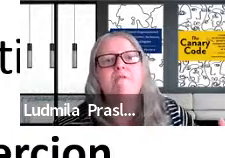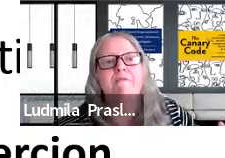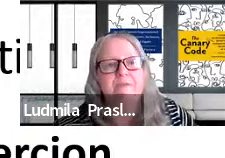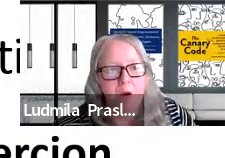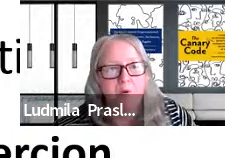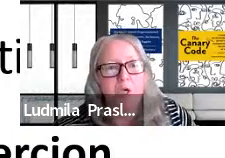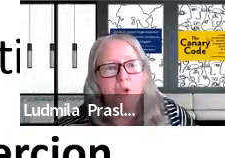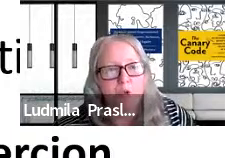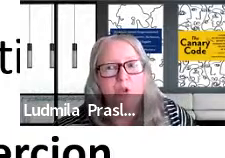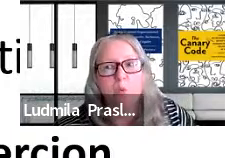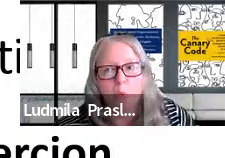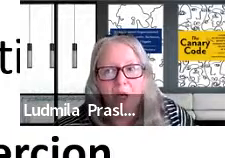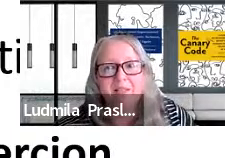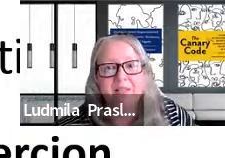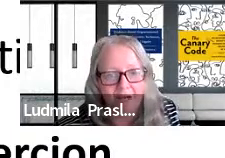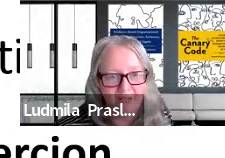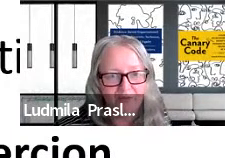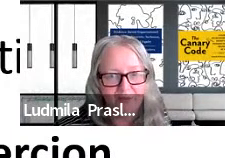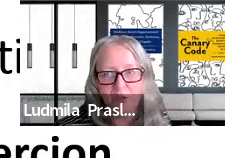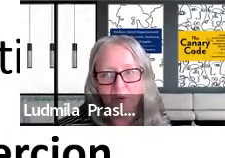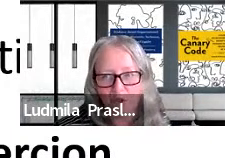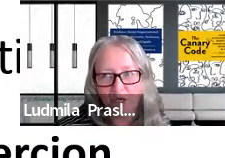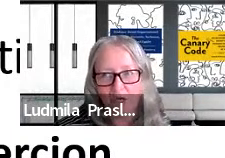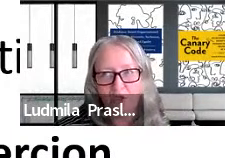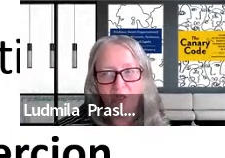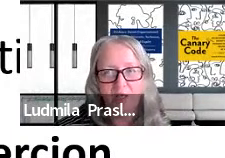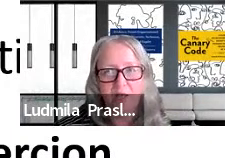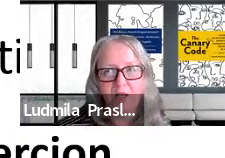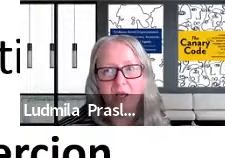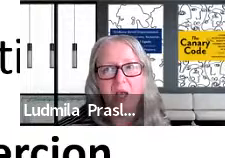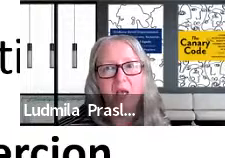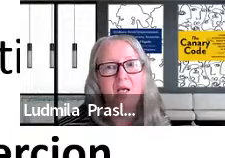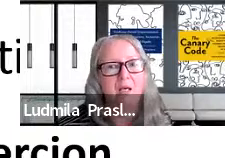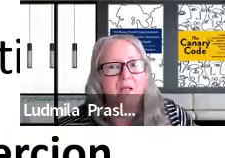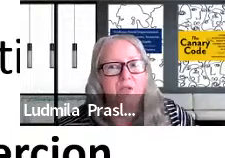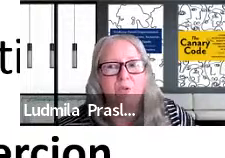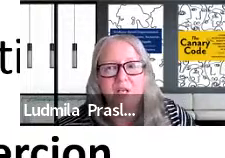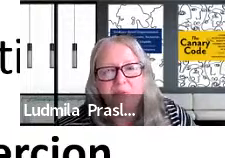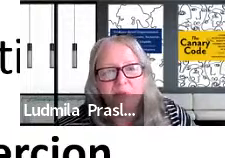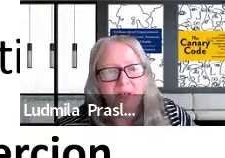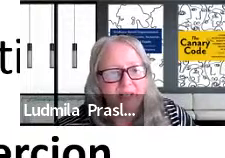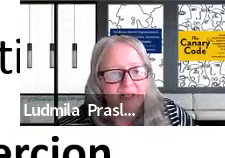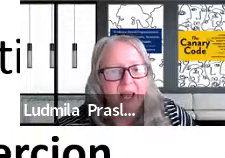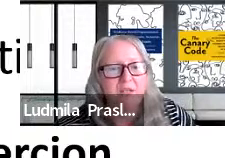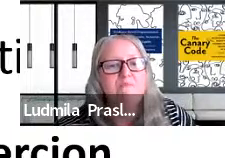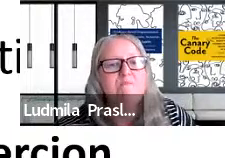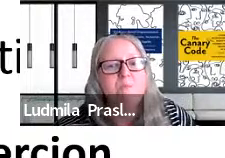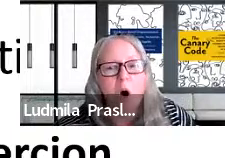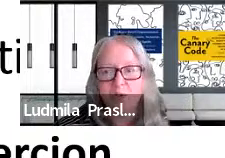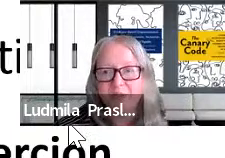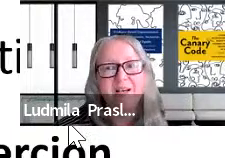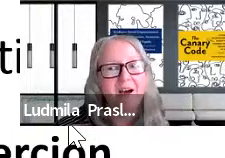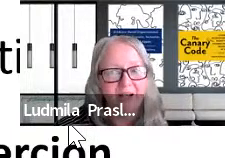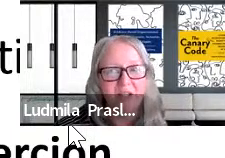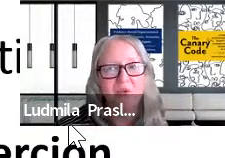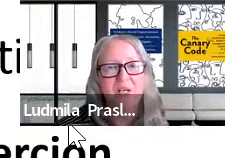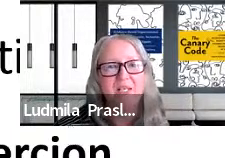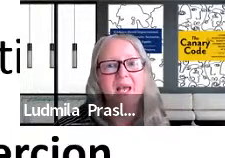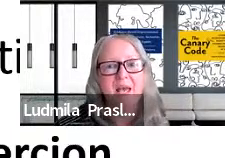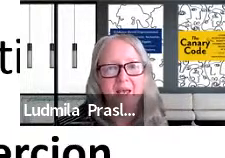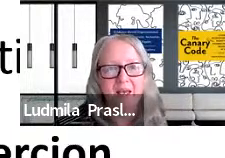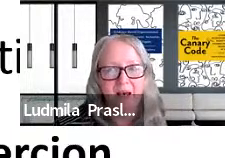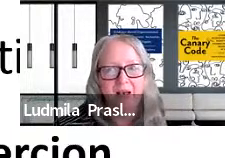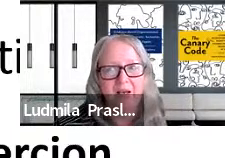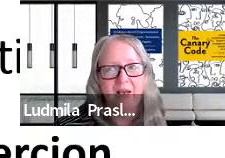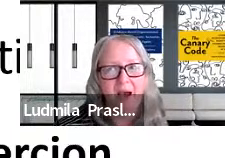are very used to one size fits all education. And I think to different extent, most